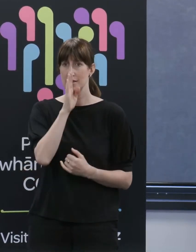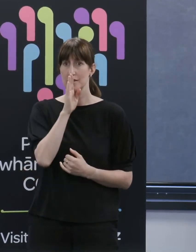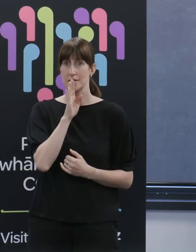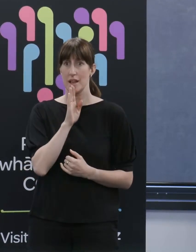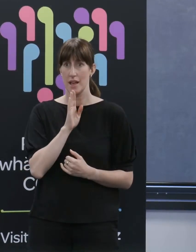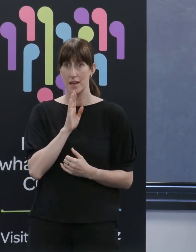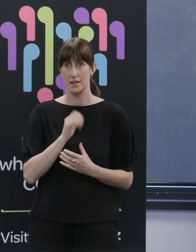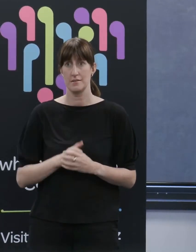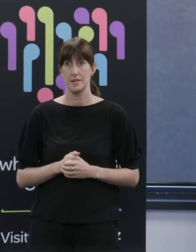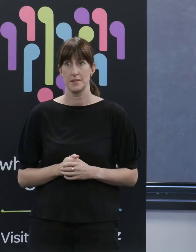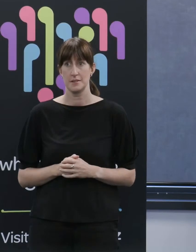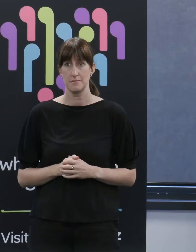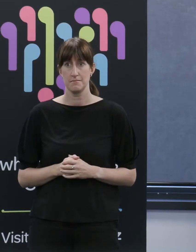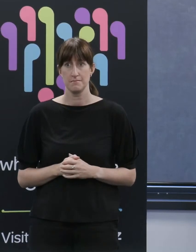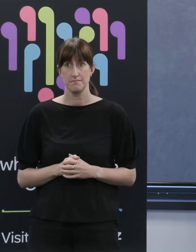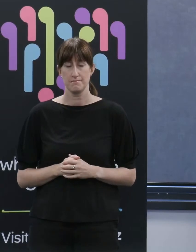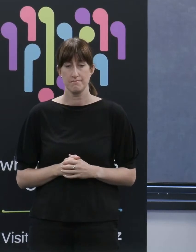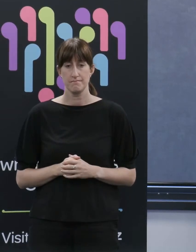The